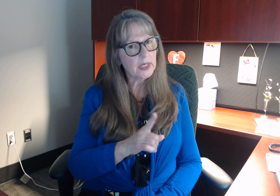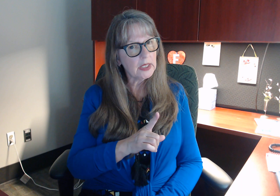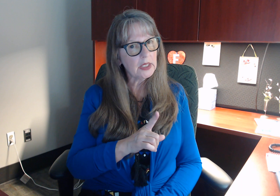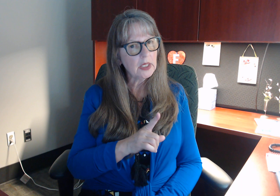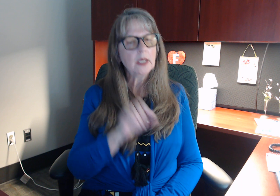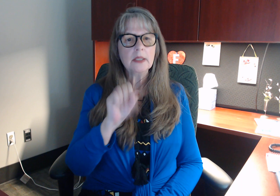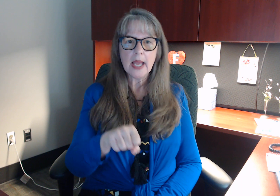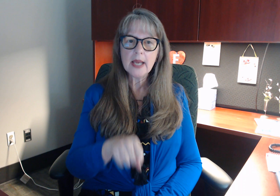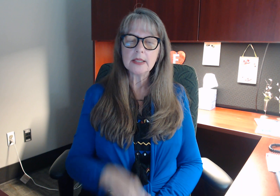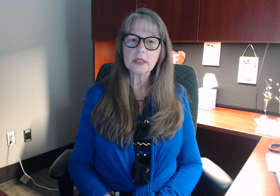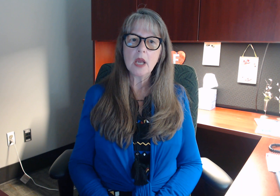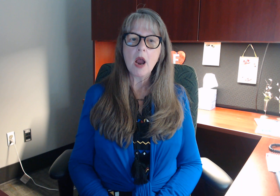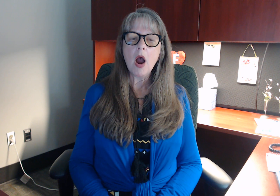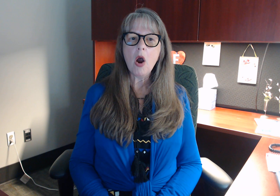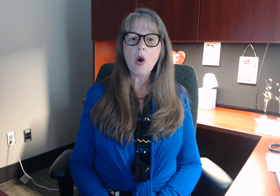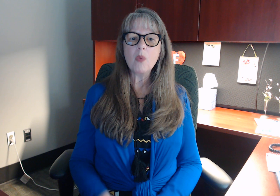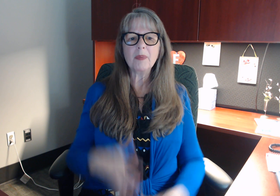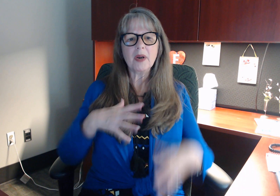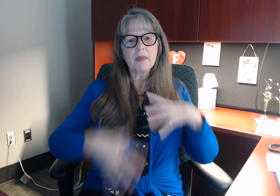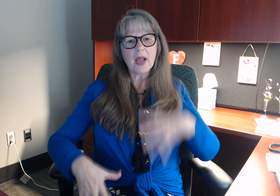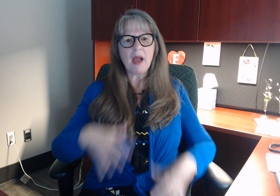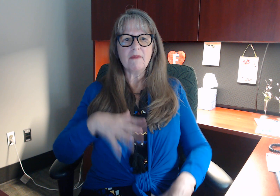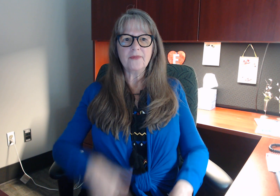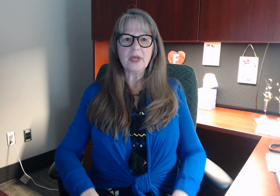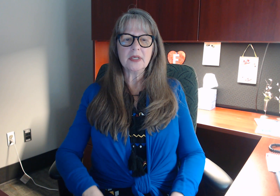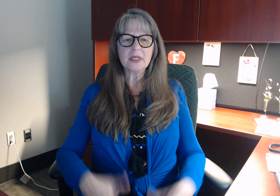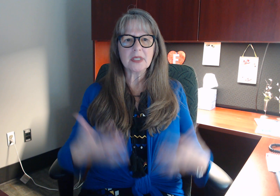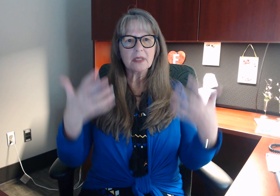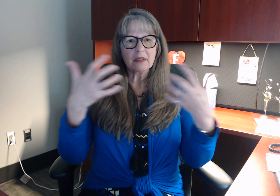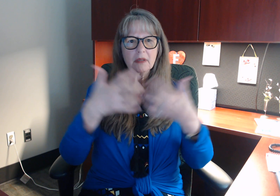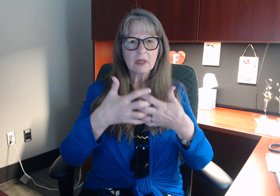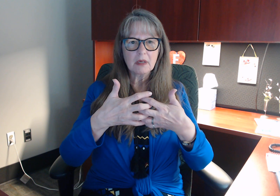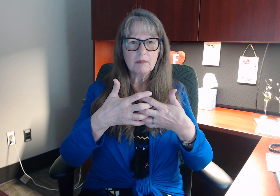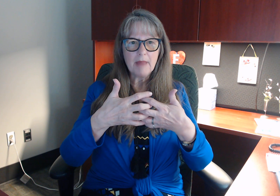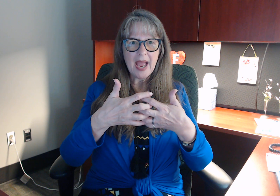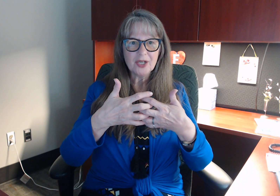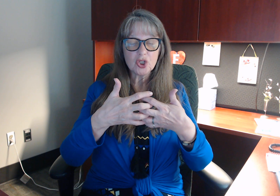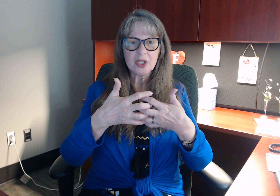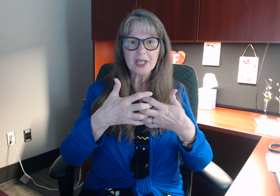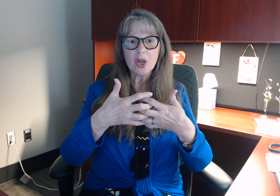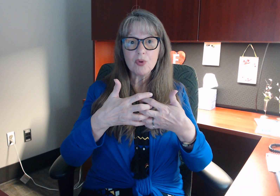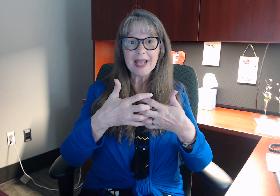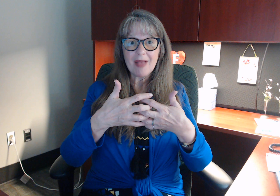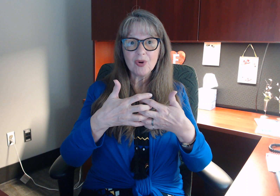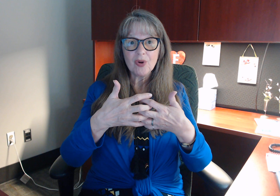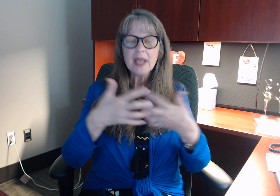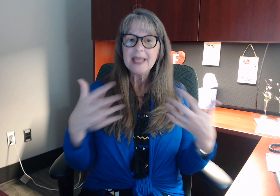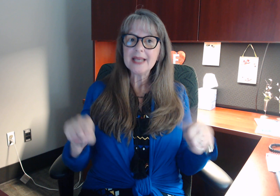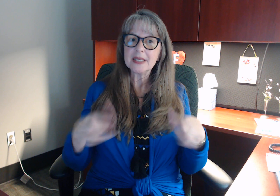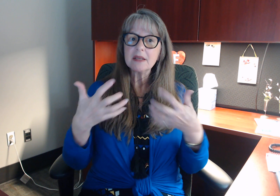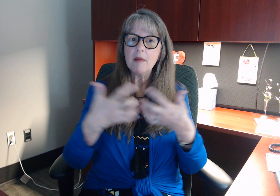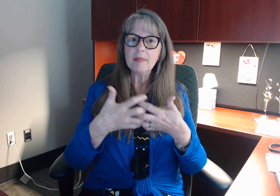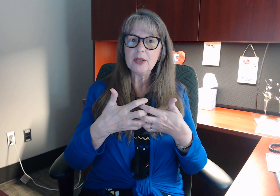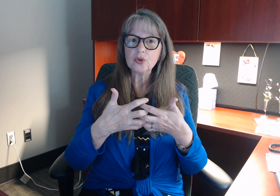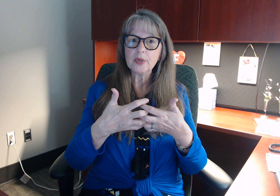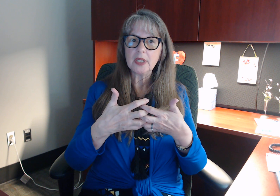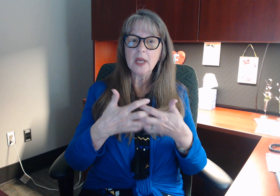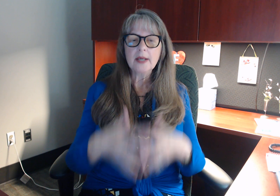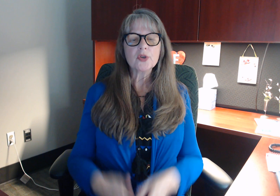really? Yes. Oh, what about my outfit? Does it match? Does it go together? Yes, it's complementary. So we may